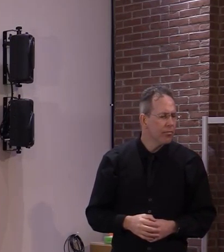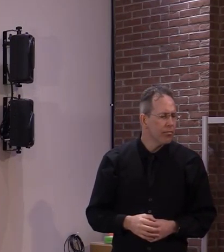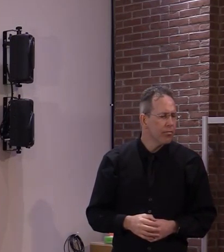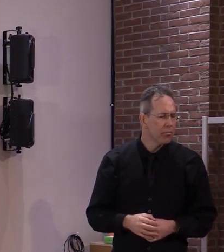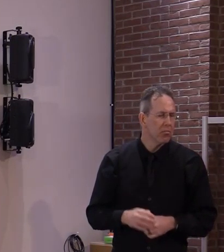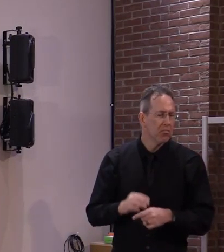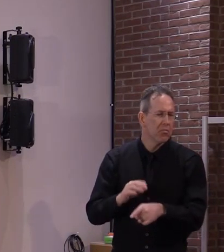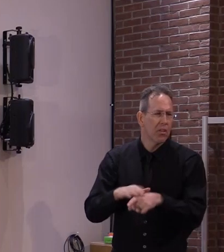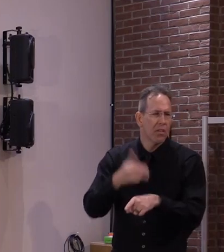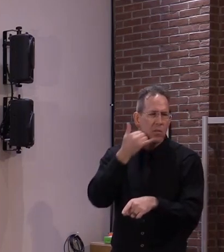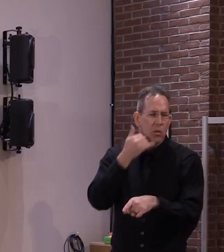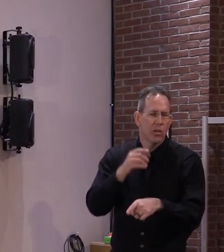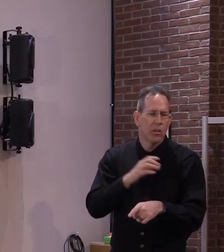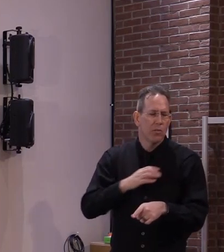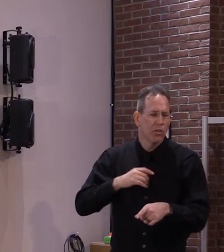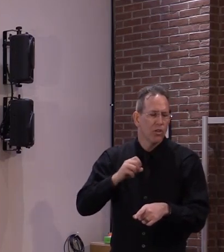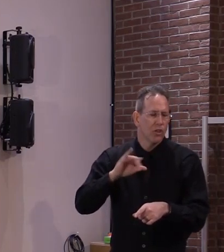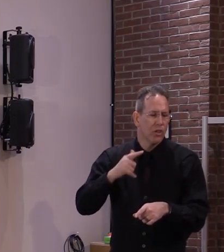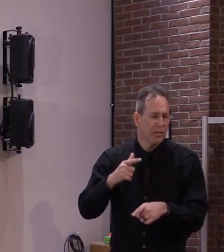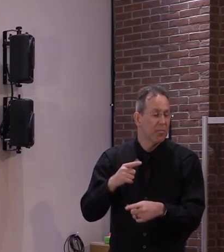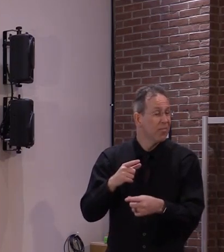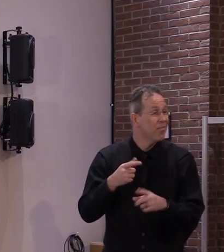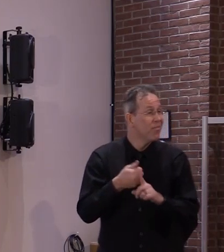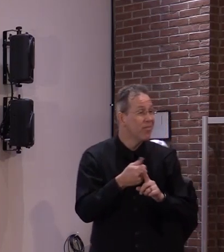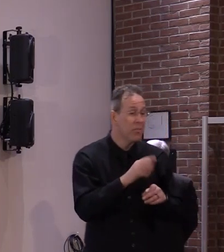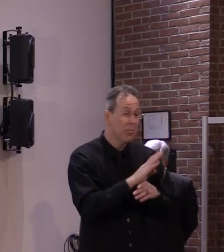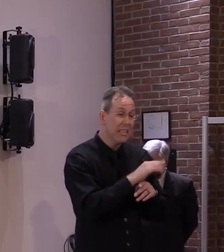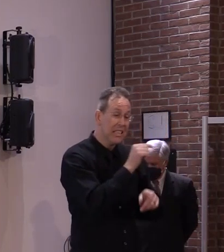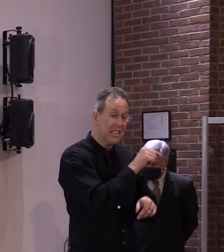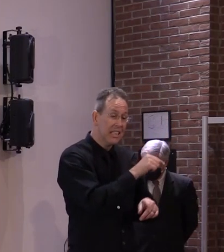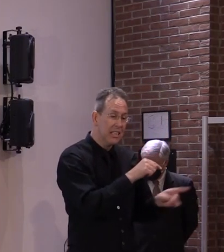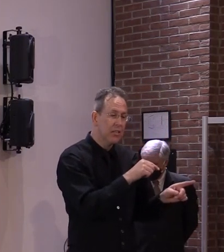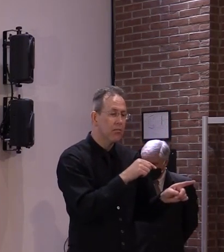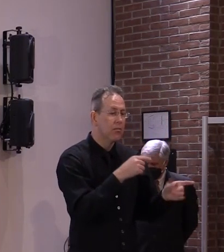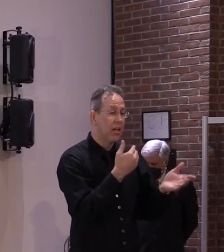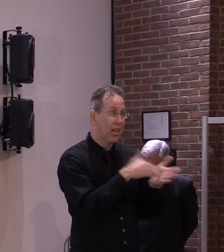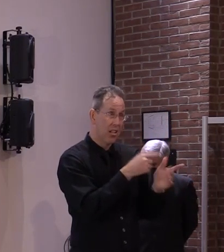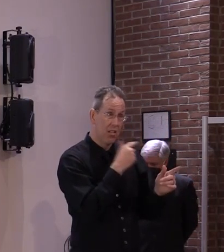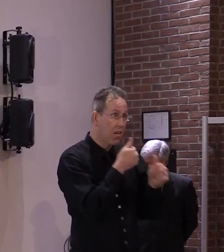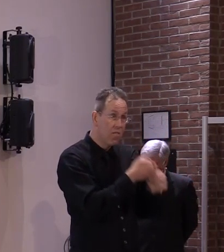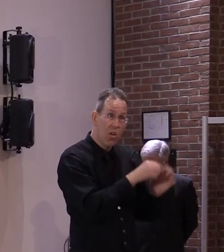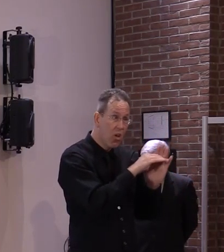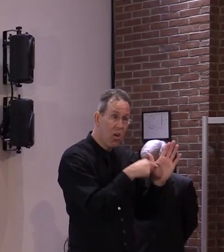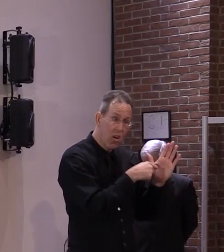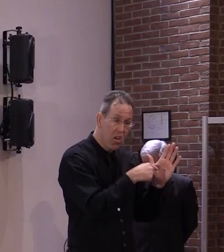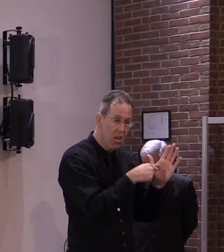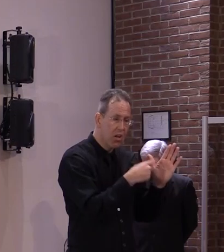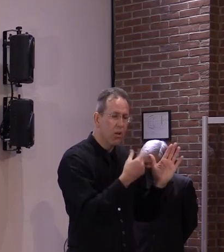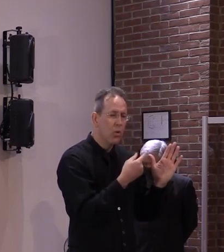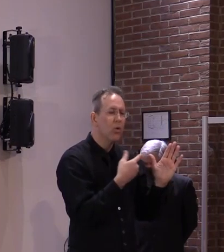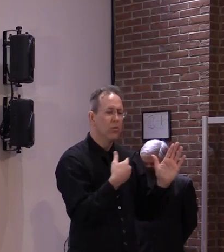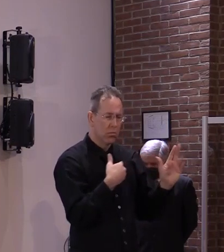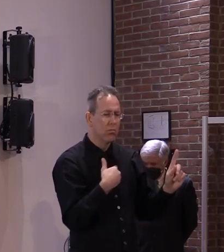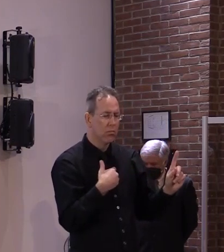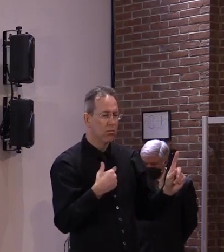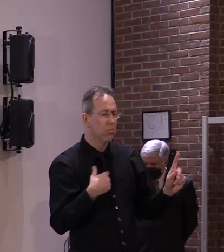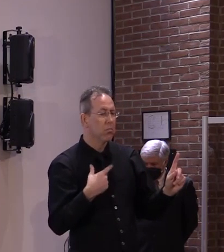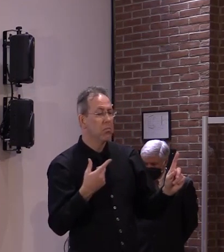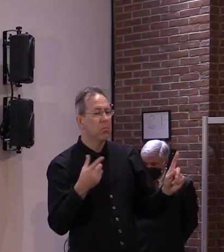facing that there are indications is in non-compliance, we would ask that they report that to local